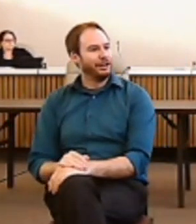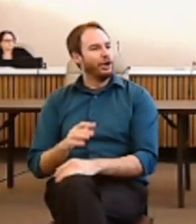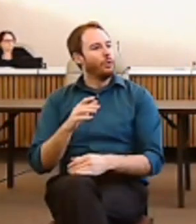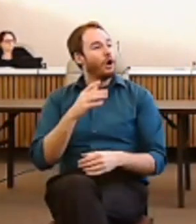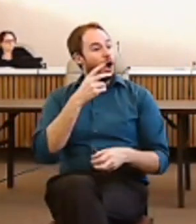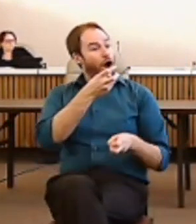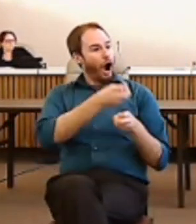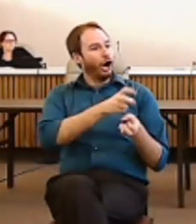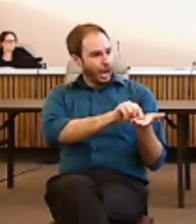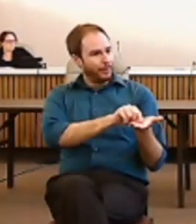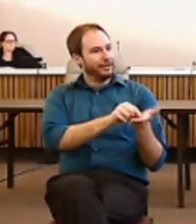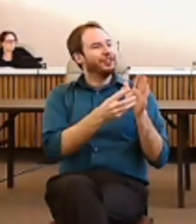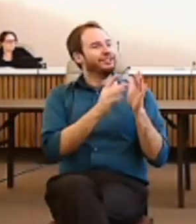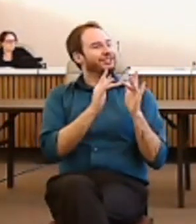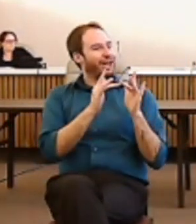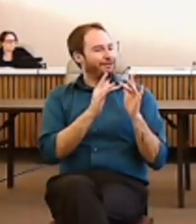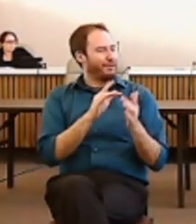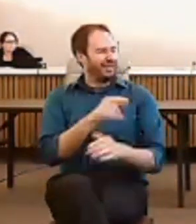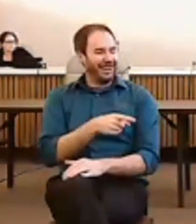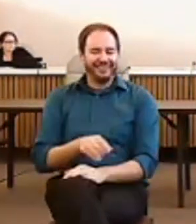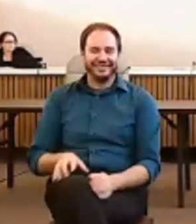They're not online currently, they will be.